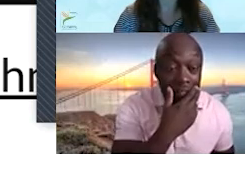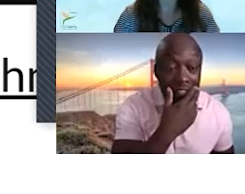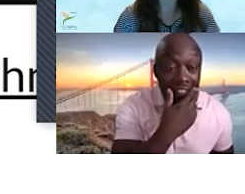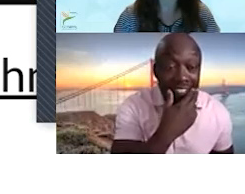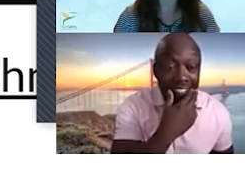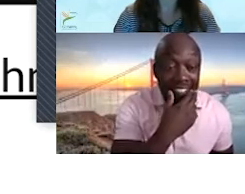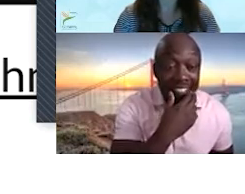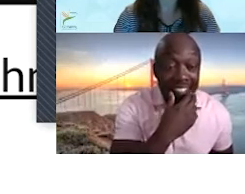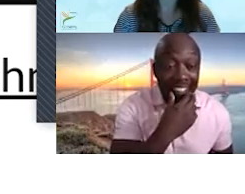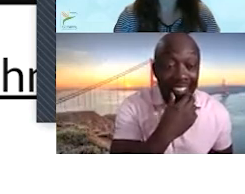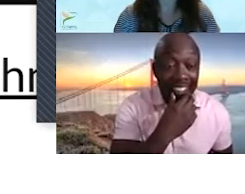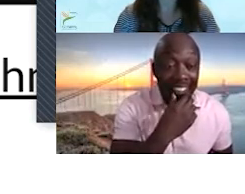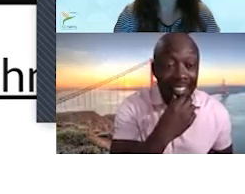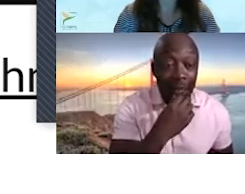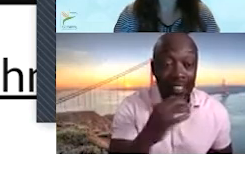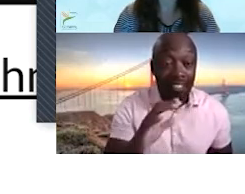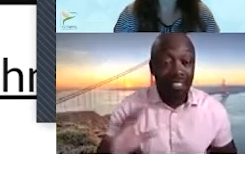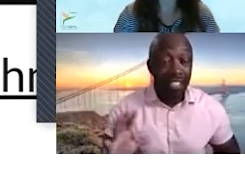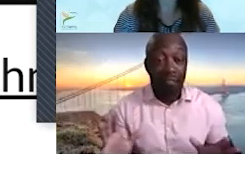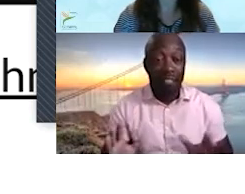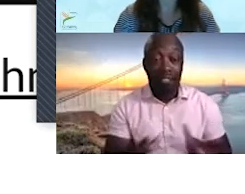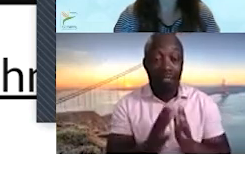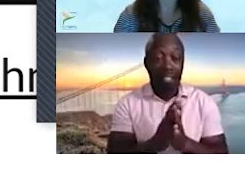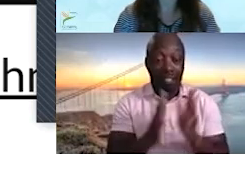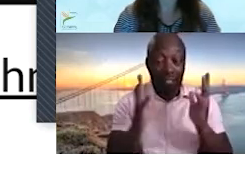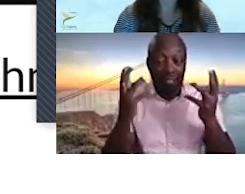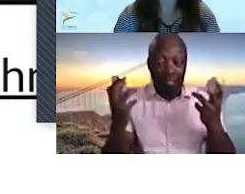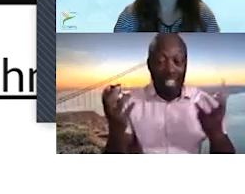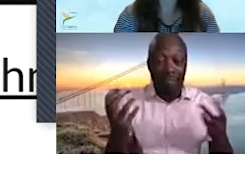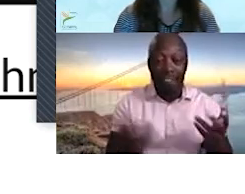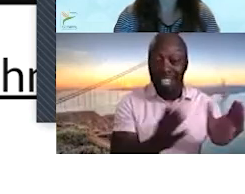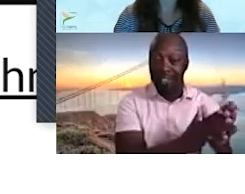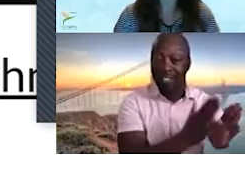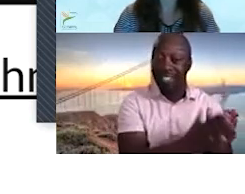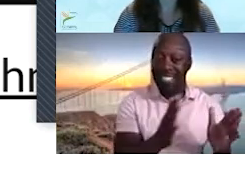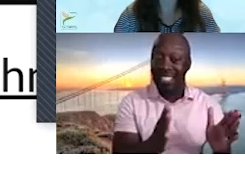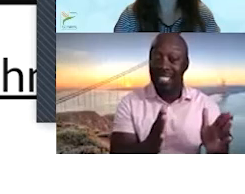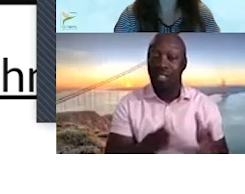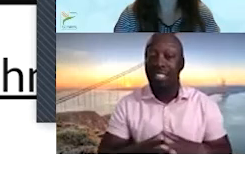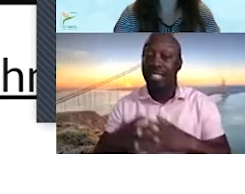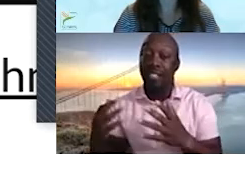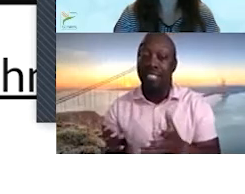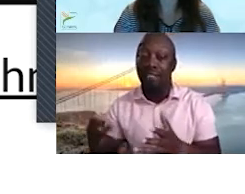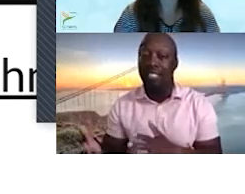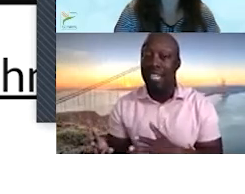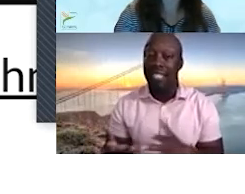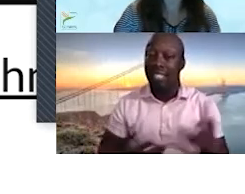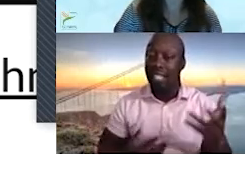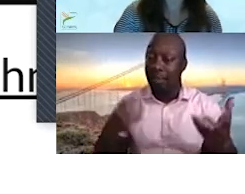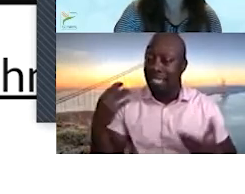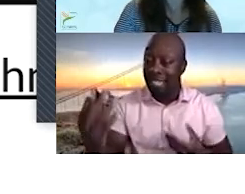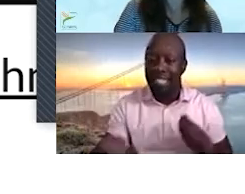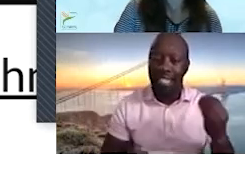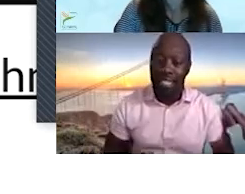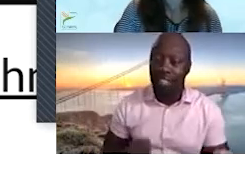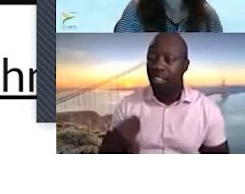sign, let's say, but they're still not fully ready for that if they're 3 to 6. So let's say they're 7 to 10 and they've